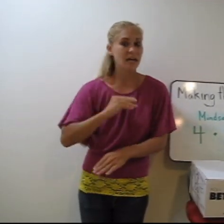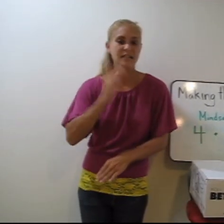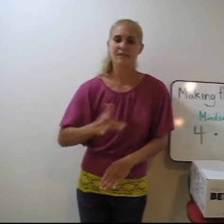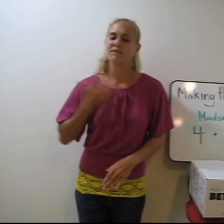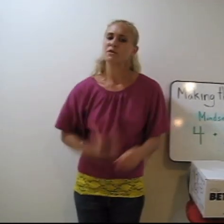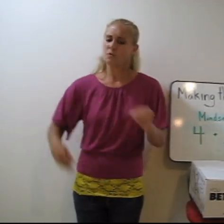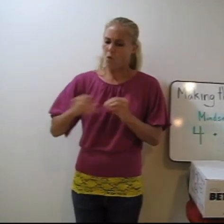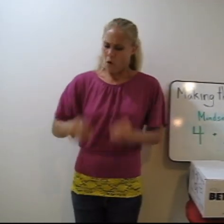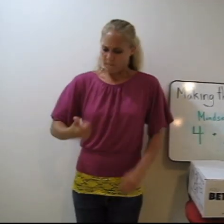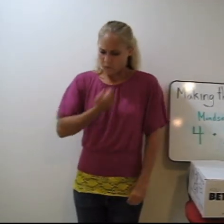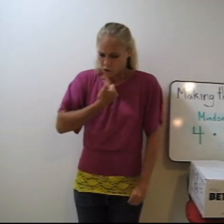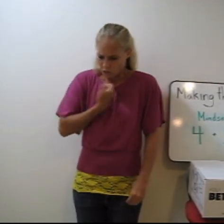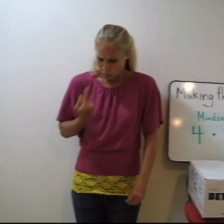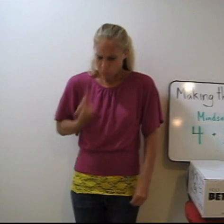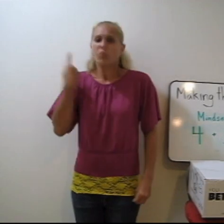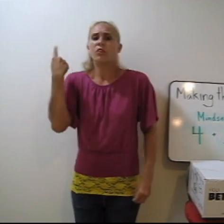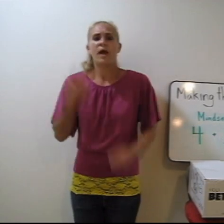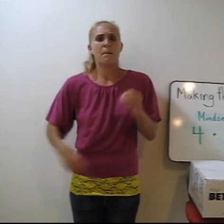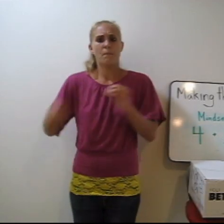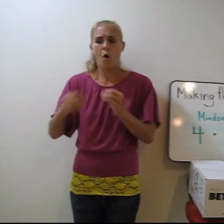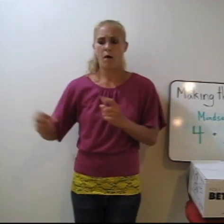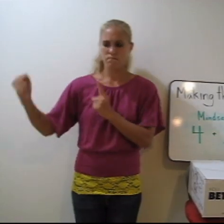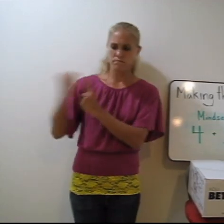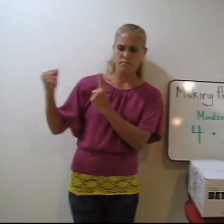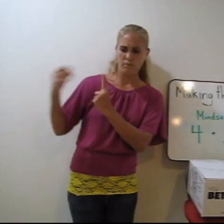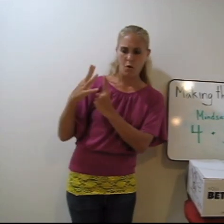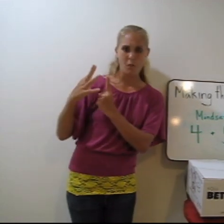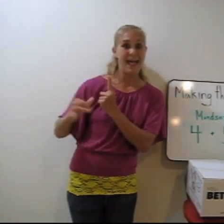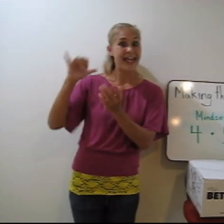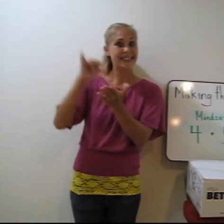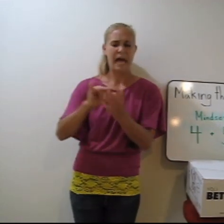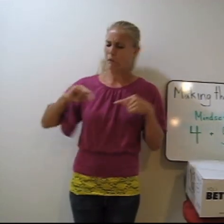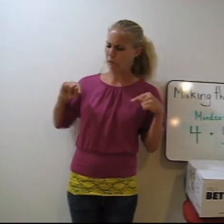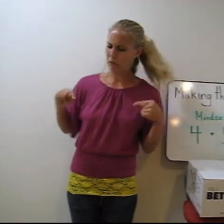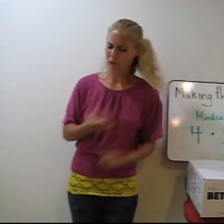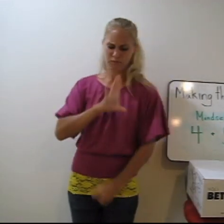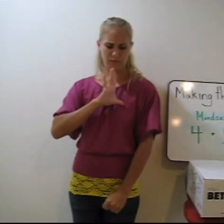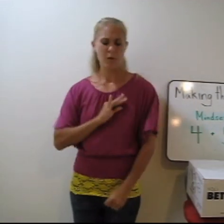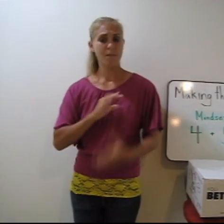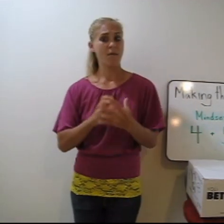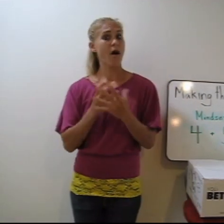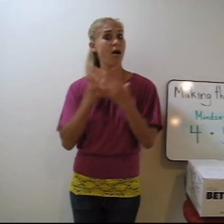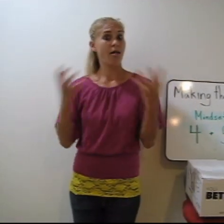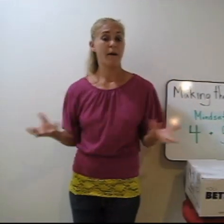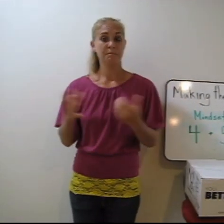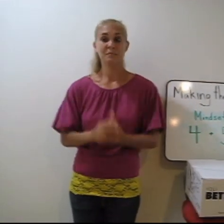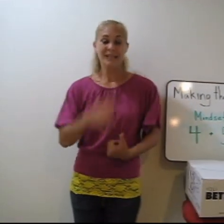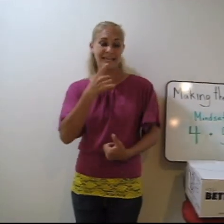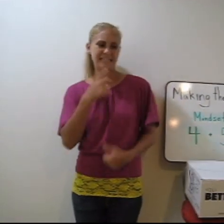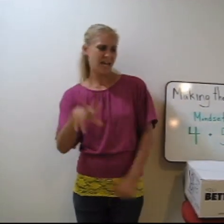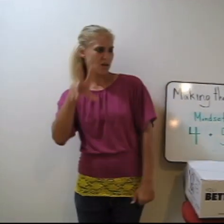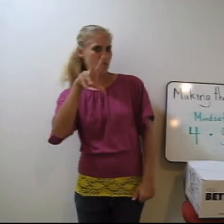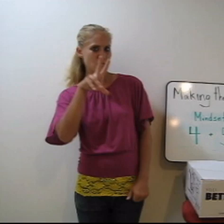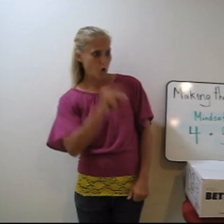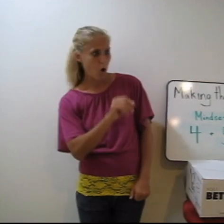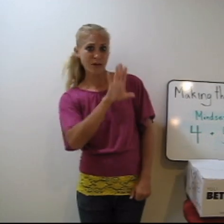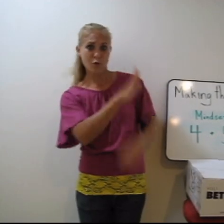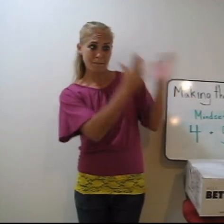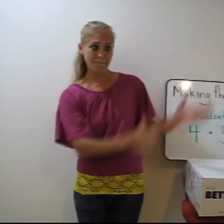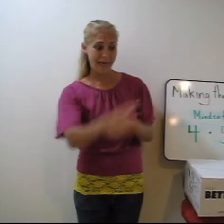and exposing. That can smart a lot. When they say no to your widget at the office, you can chalk it up as,